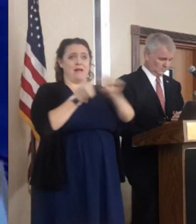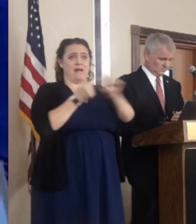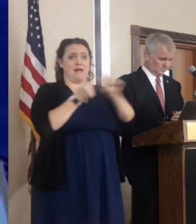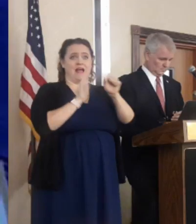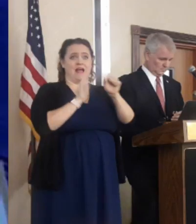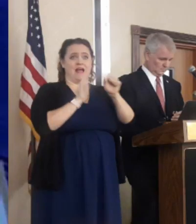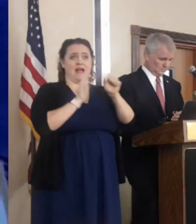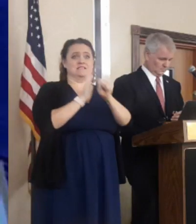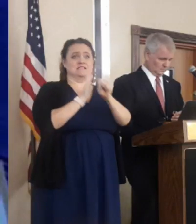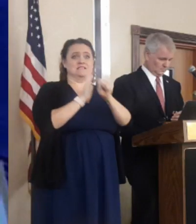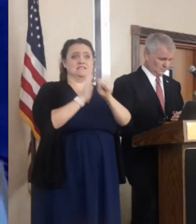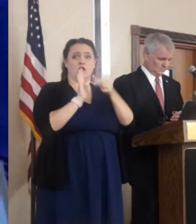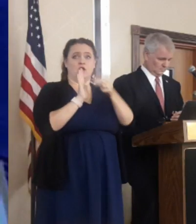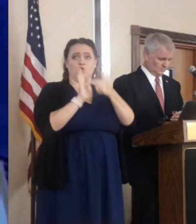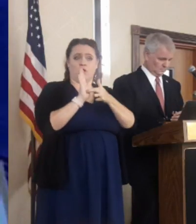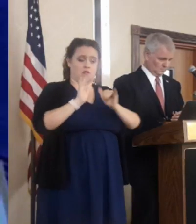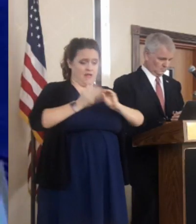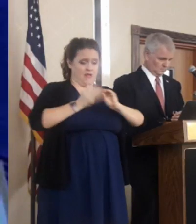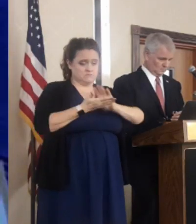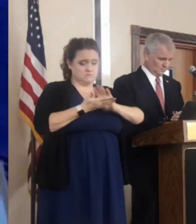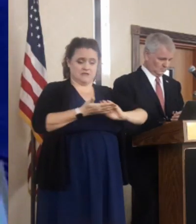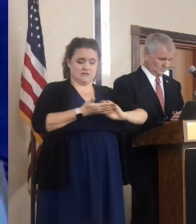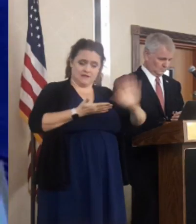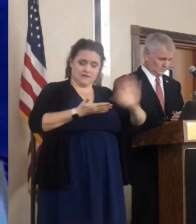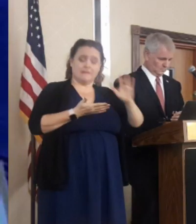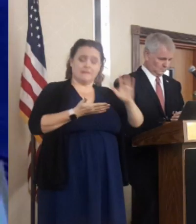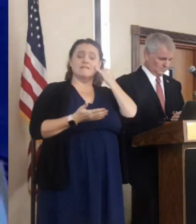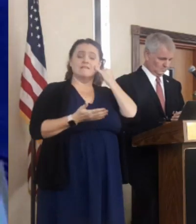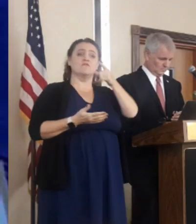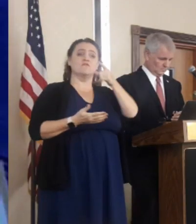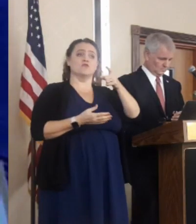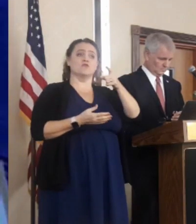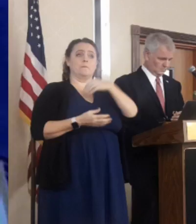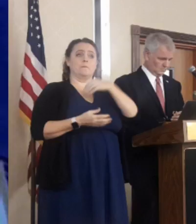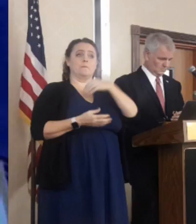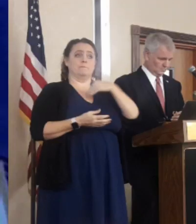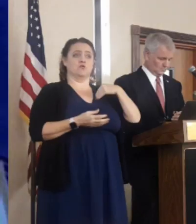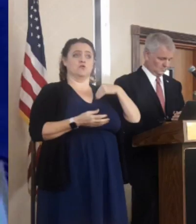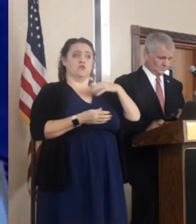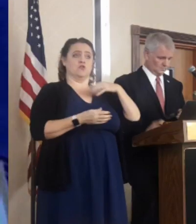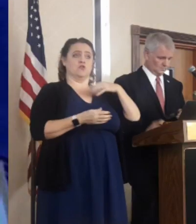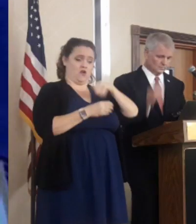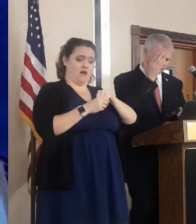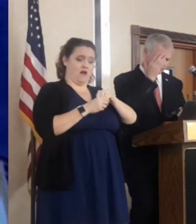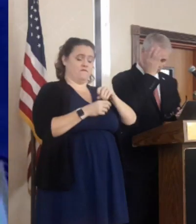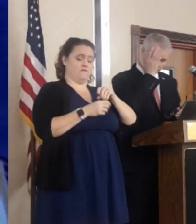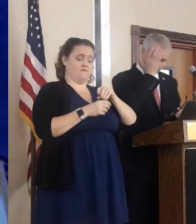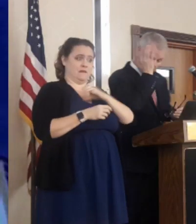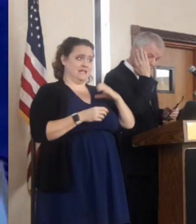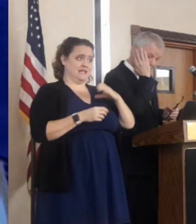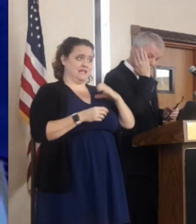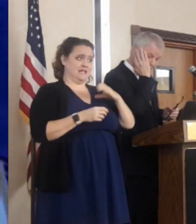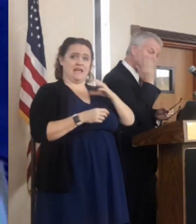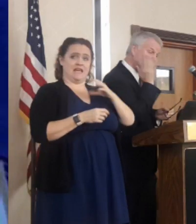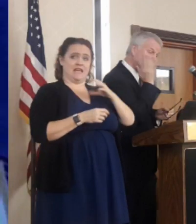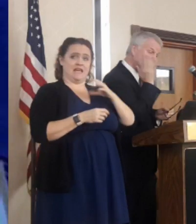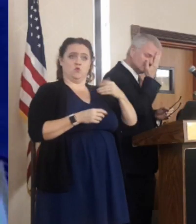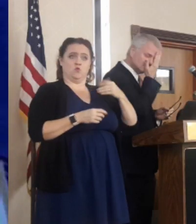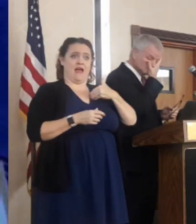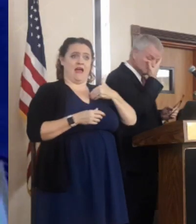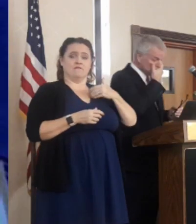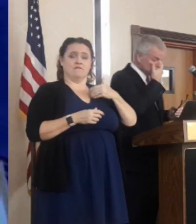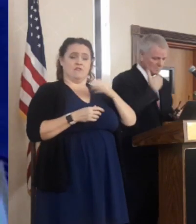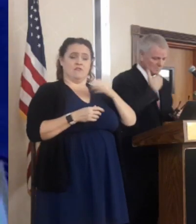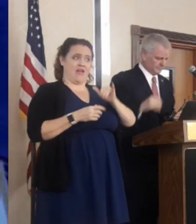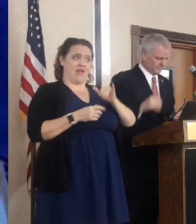that clarified that if you are a member of a committee and have a pecuniary interest, you must declare